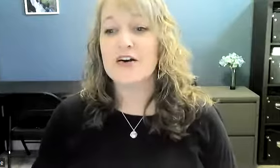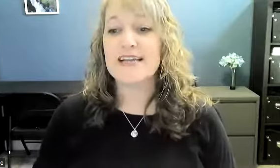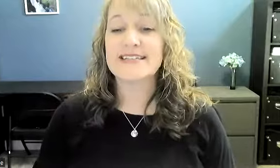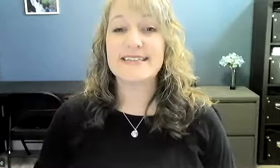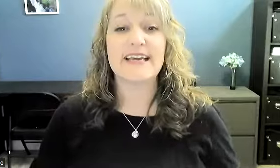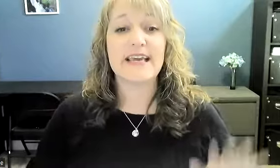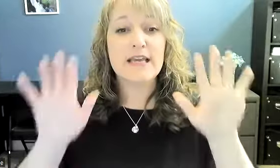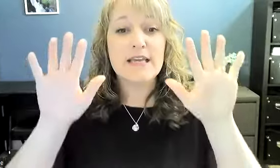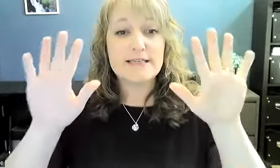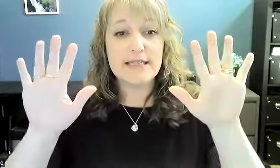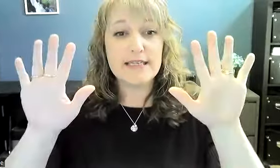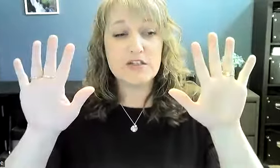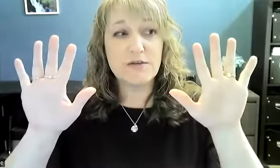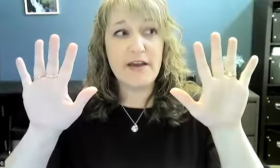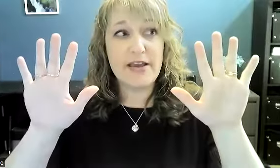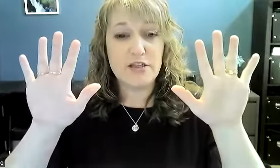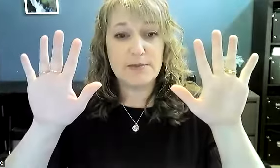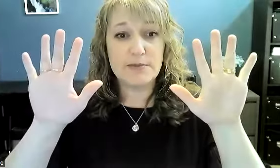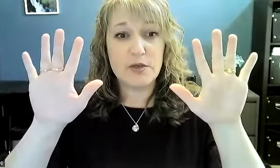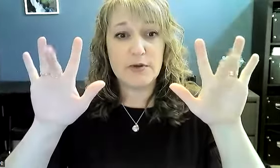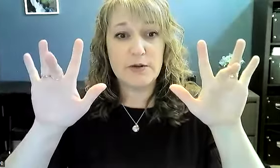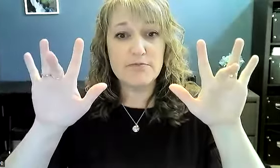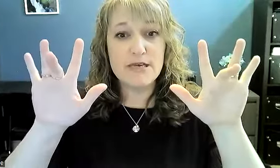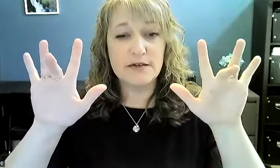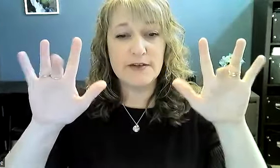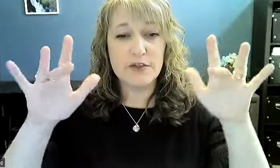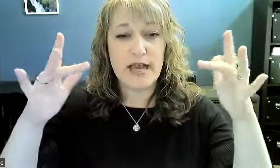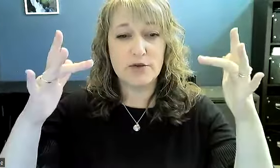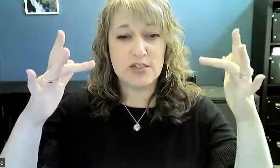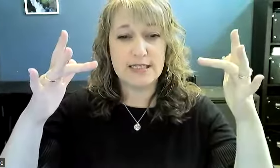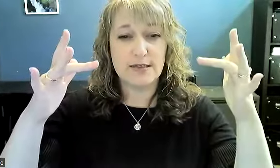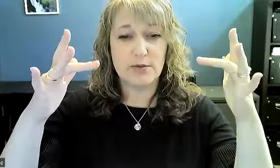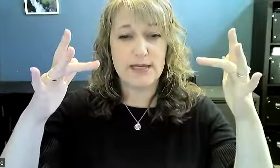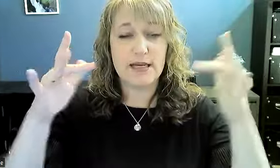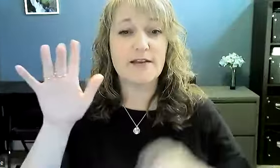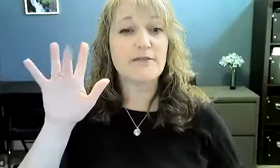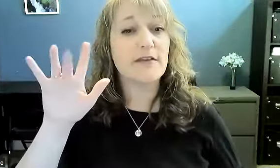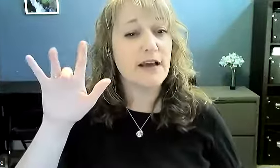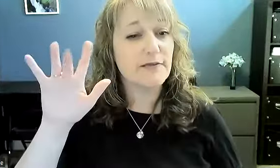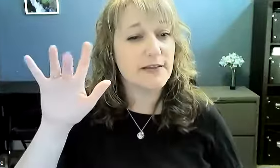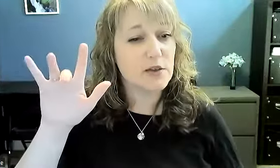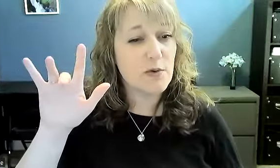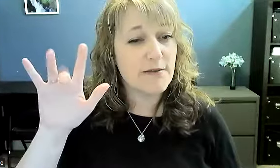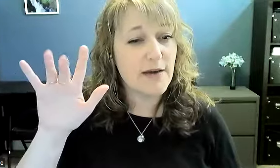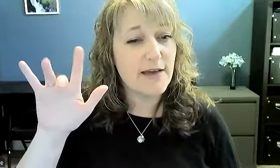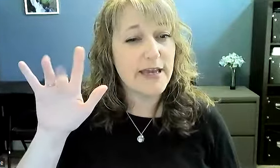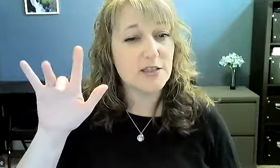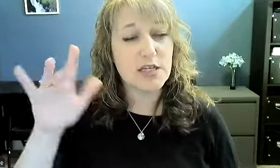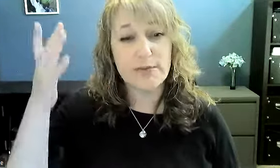right, sick. Sick is 2 5 hand shapes, but you bring your middle fingers out just a little bit, kind of like the 25 hand shape or